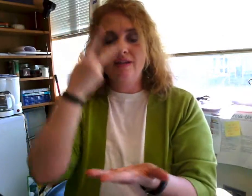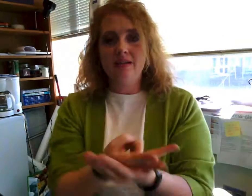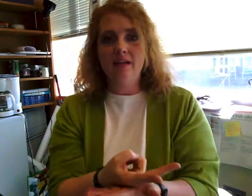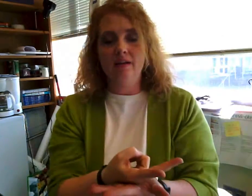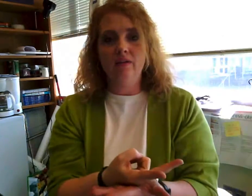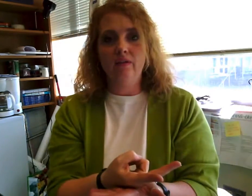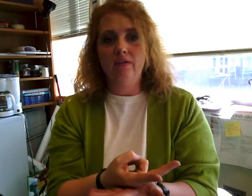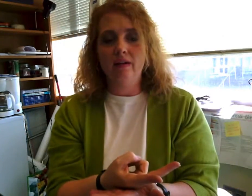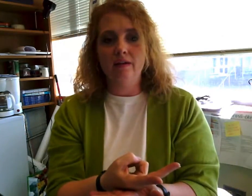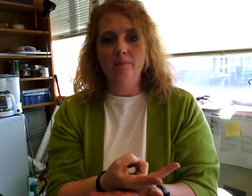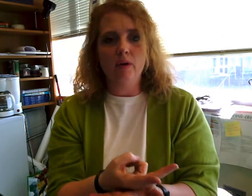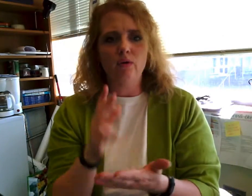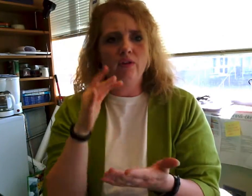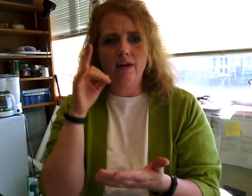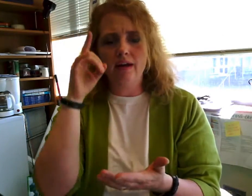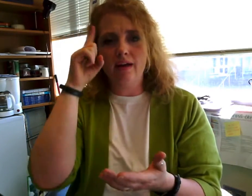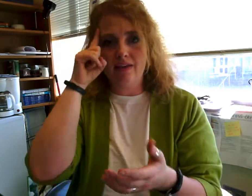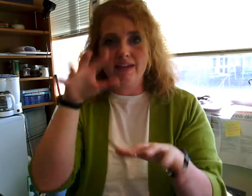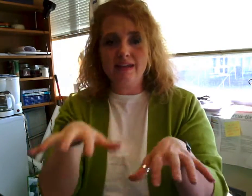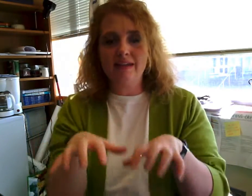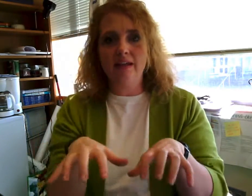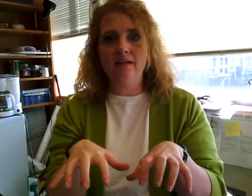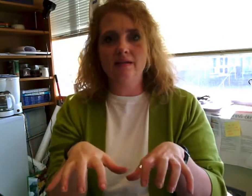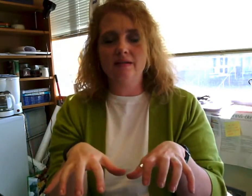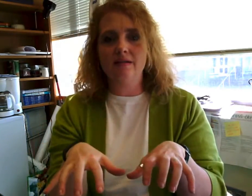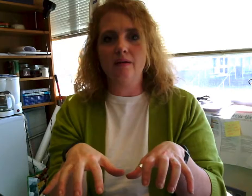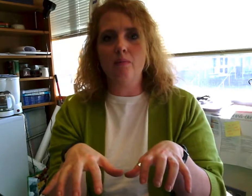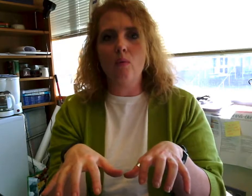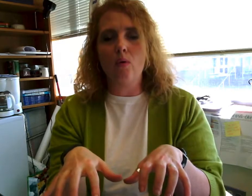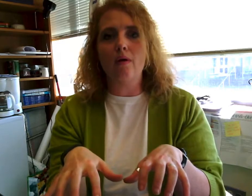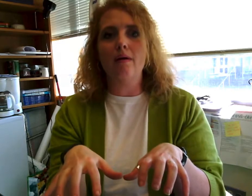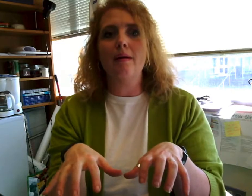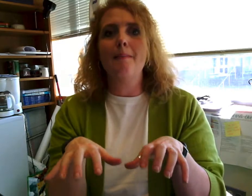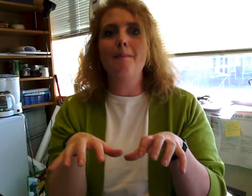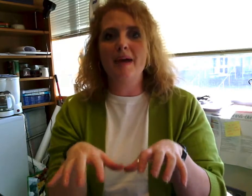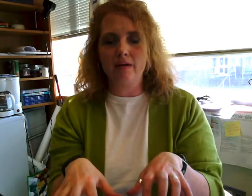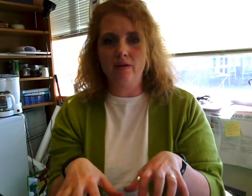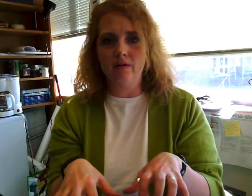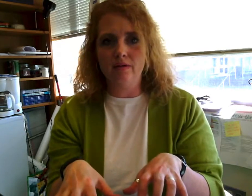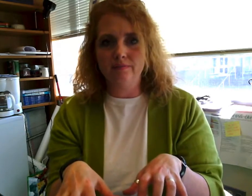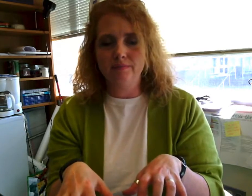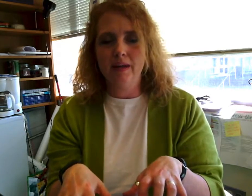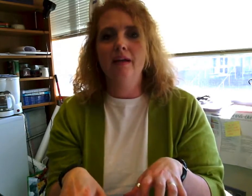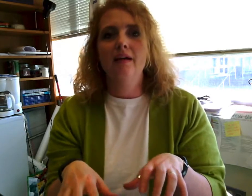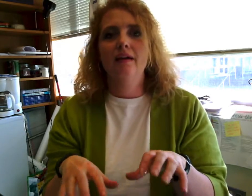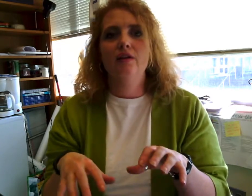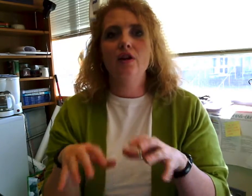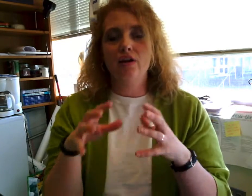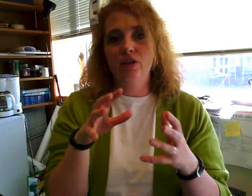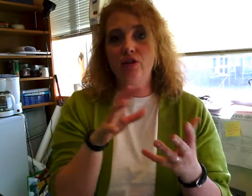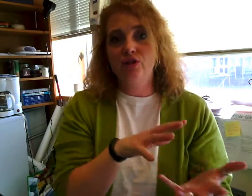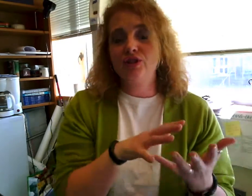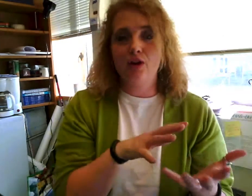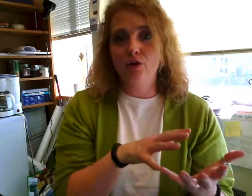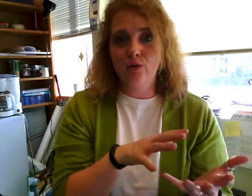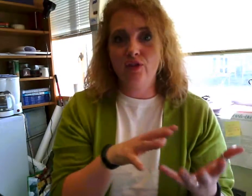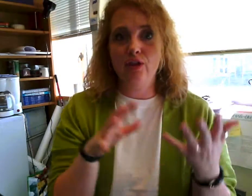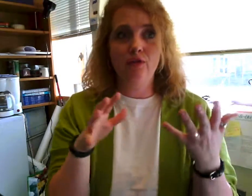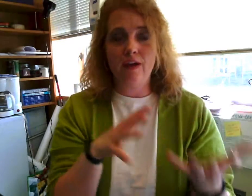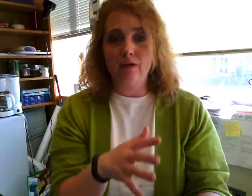this is, this is more medical. Not that you just got news that you found